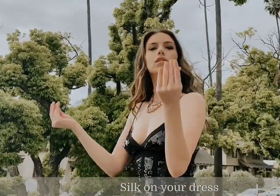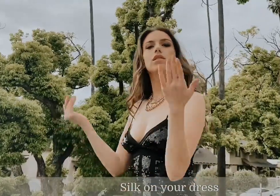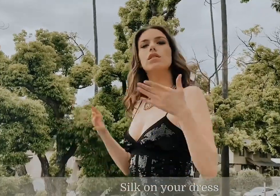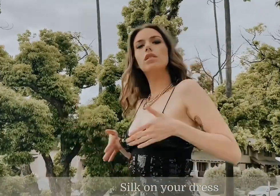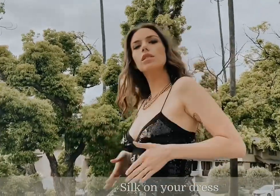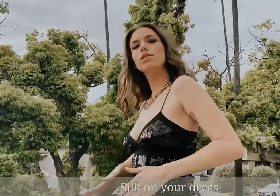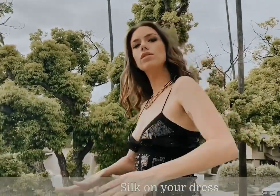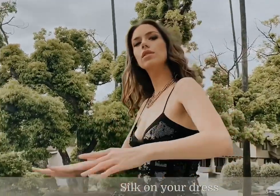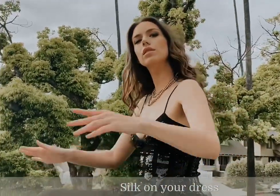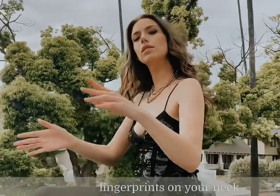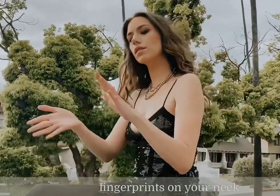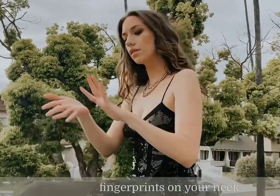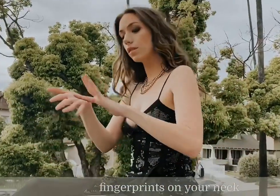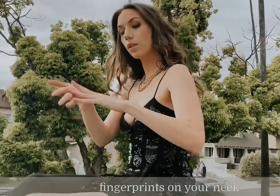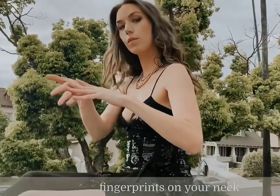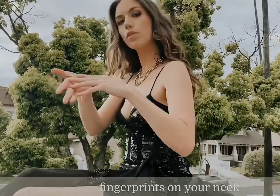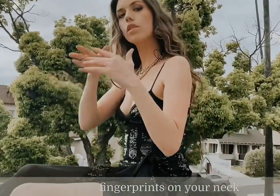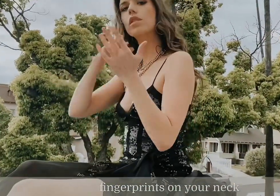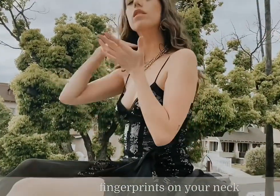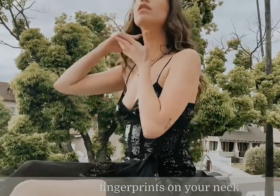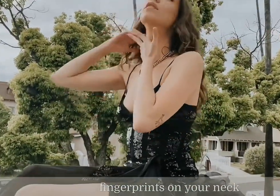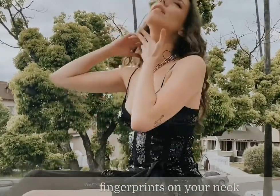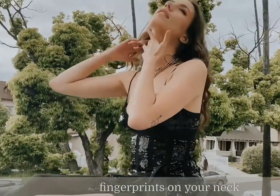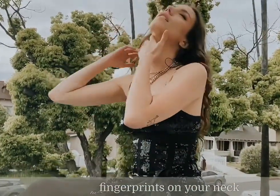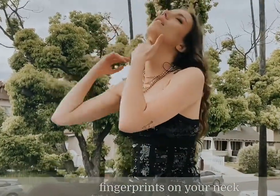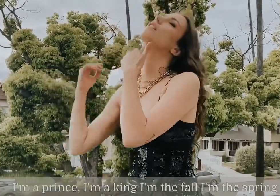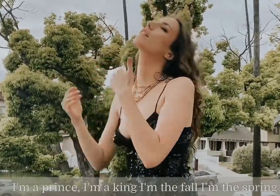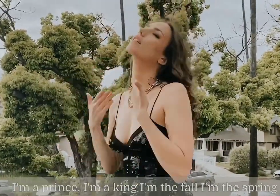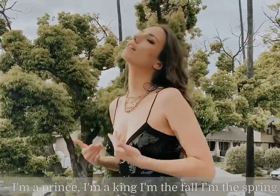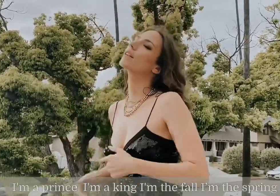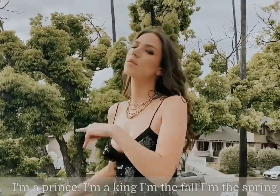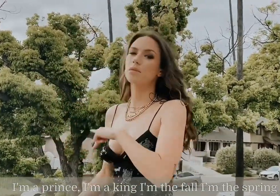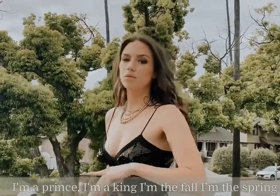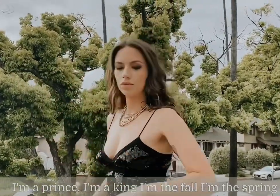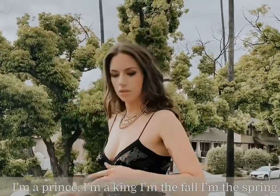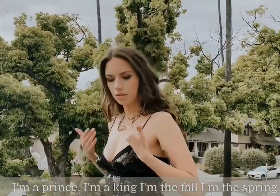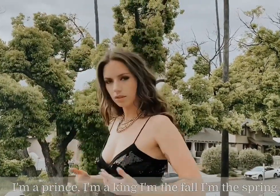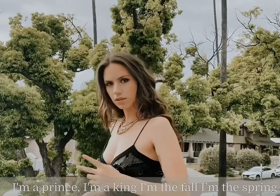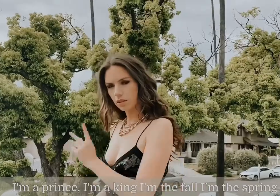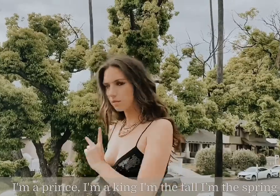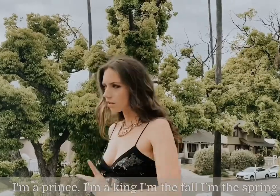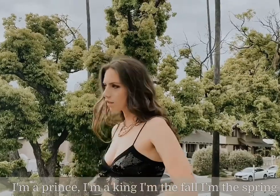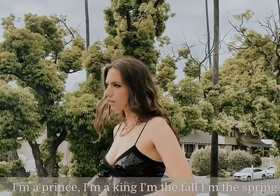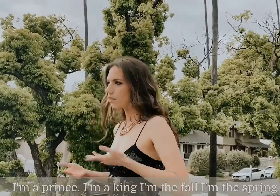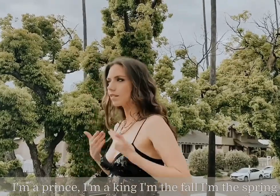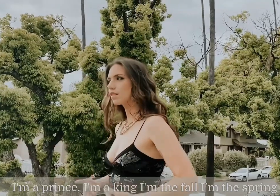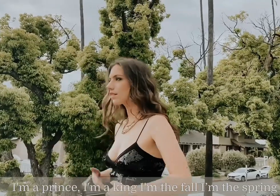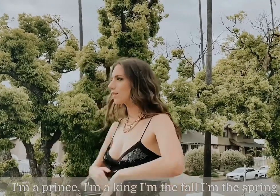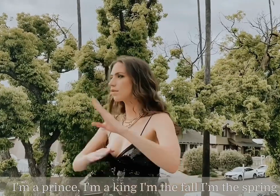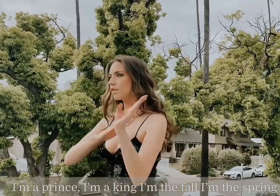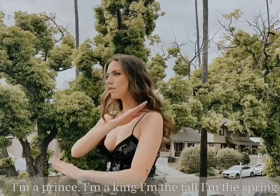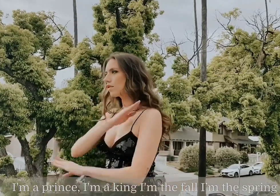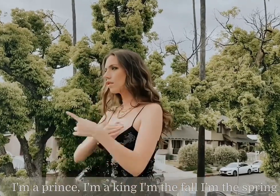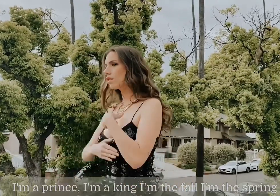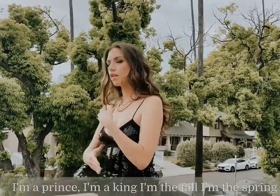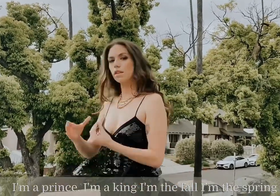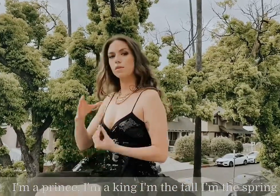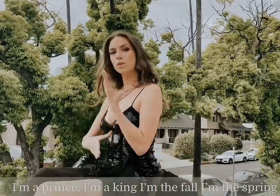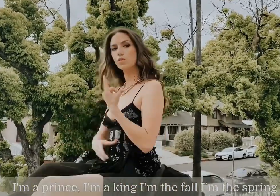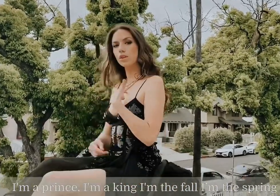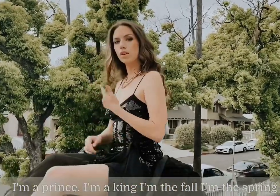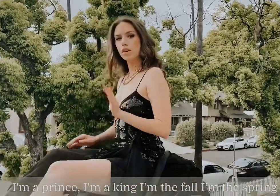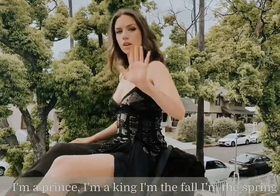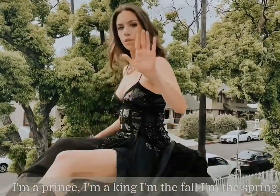silk on your dress, fingerprints on your neck I'm a prince, I'm a king, I'm a fall,